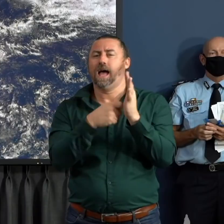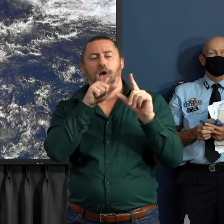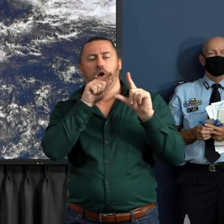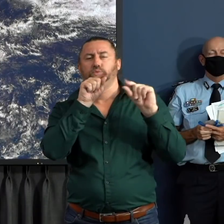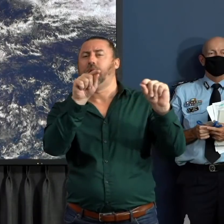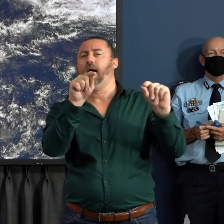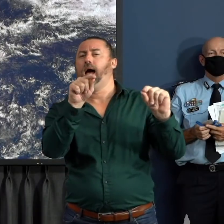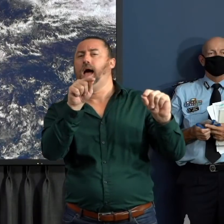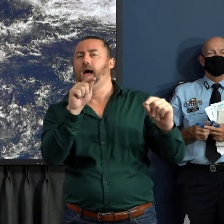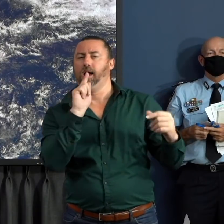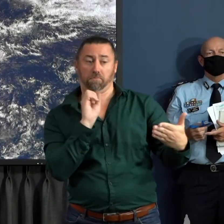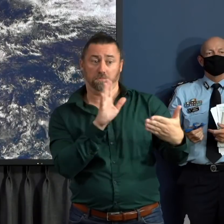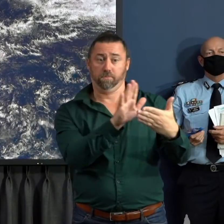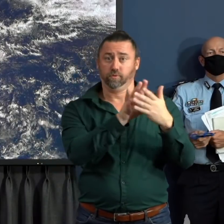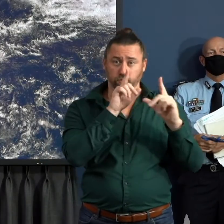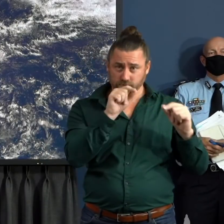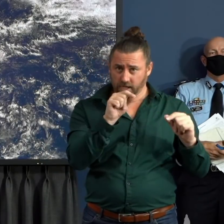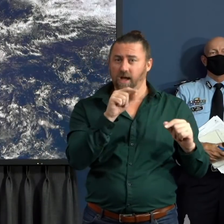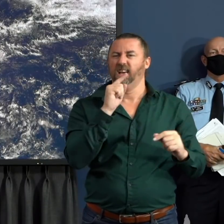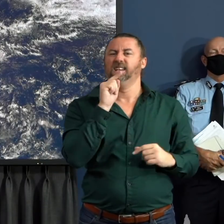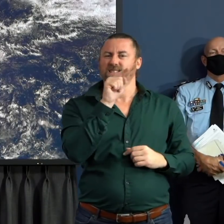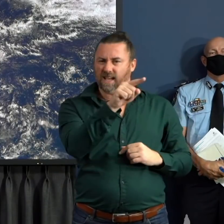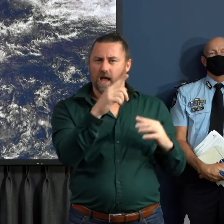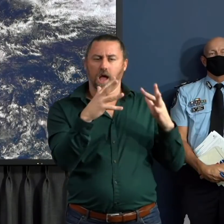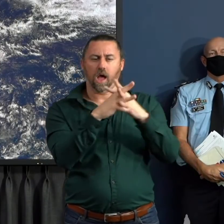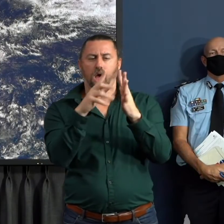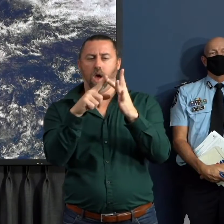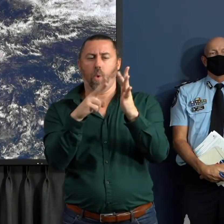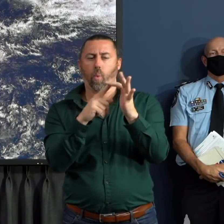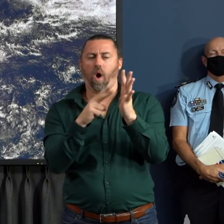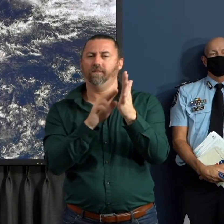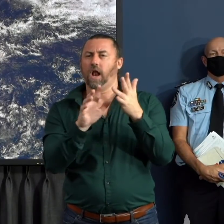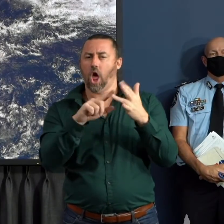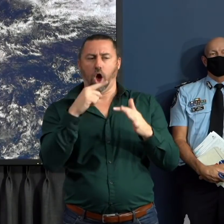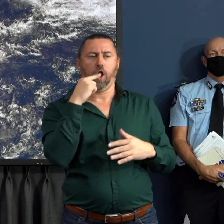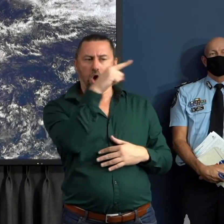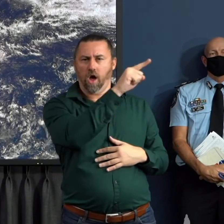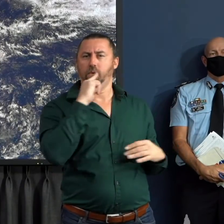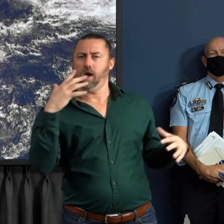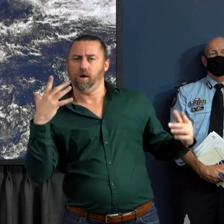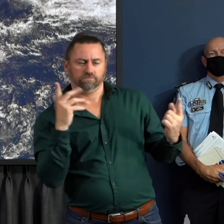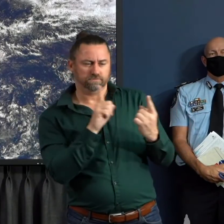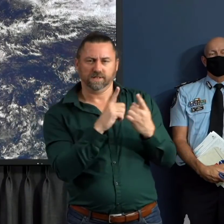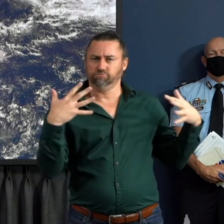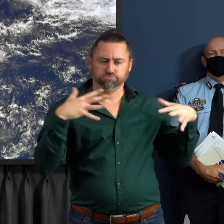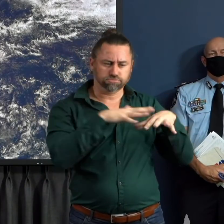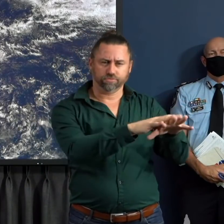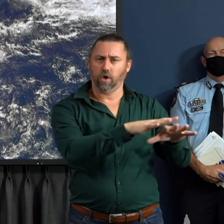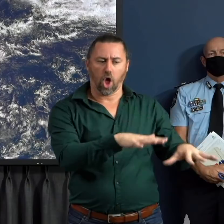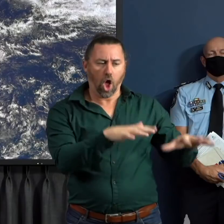water coming from the overflow at Wivenhoe will affect the high tide. Minister Bailey